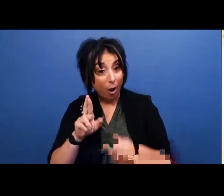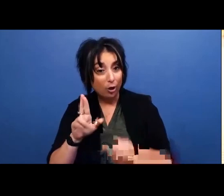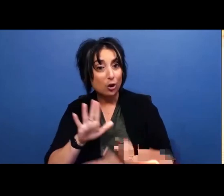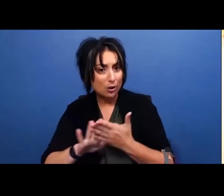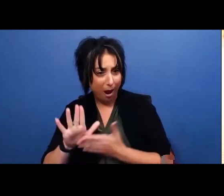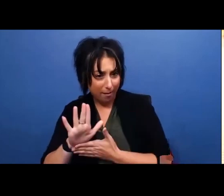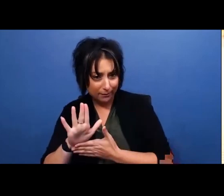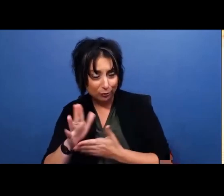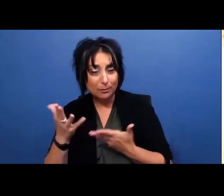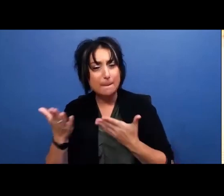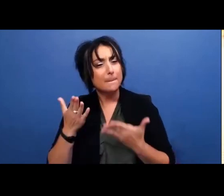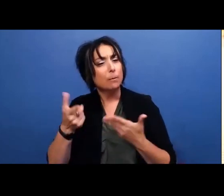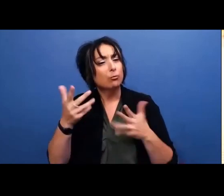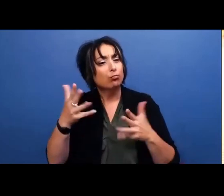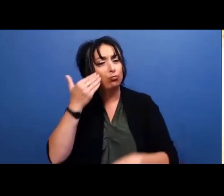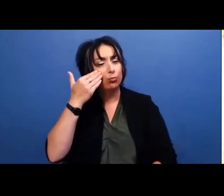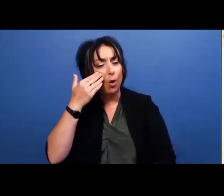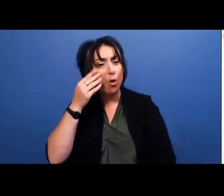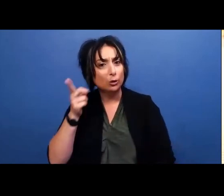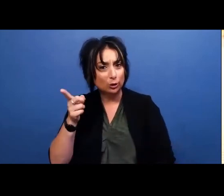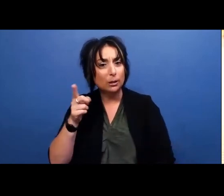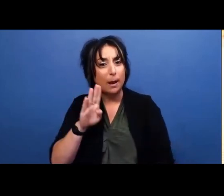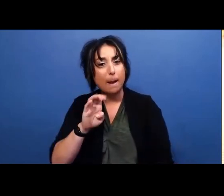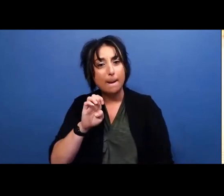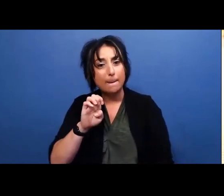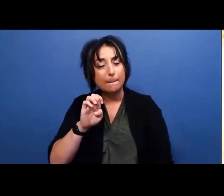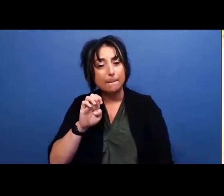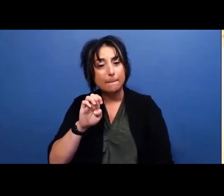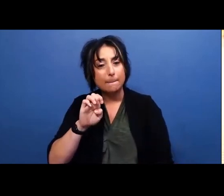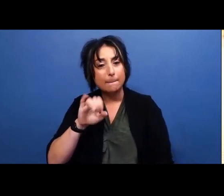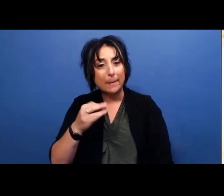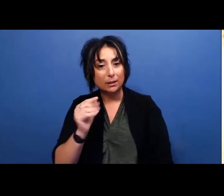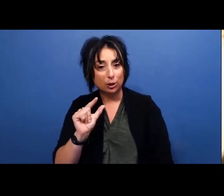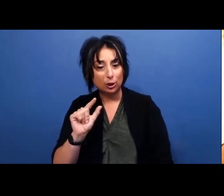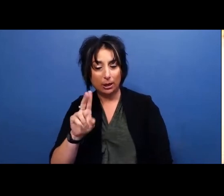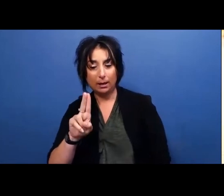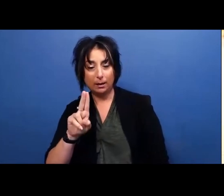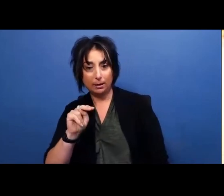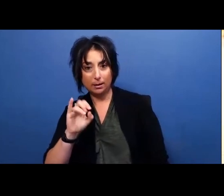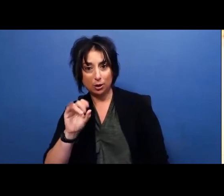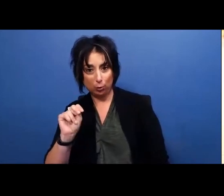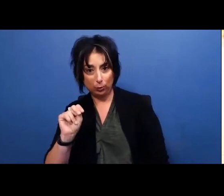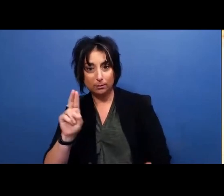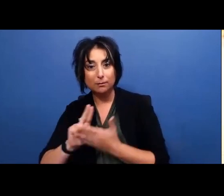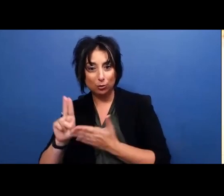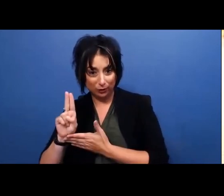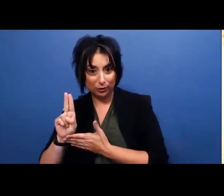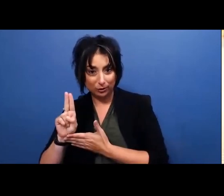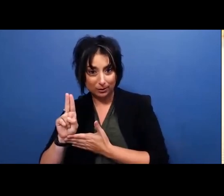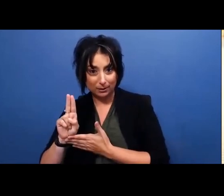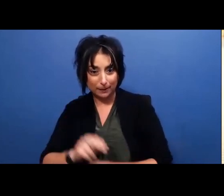heard she was at Beijing Union University. Beijing